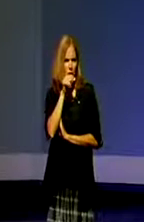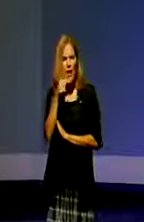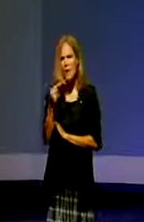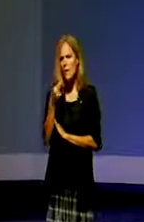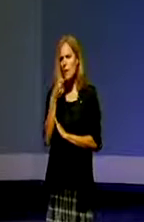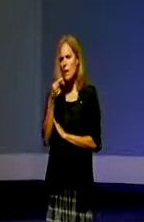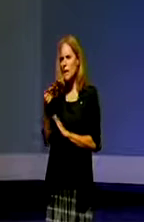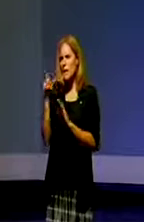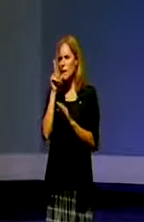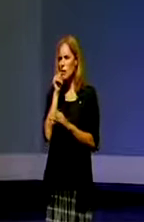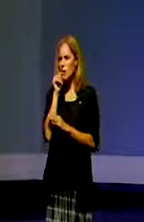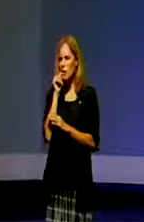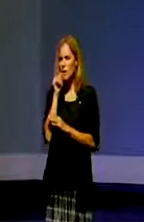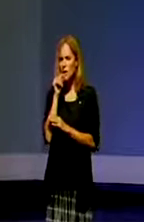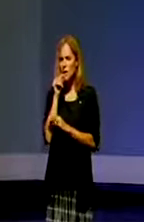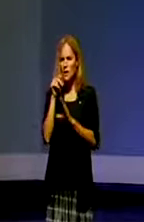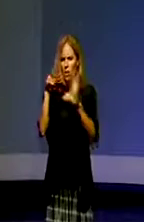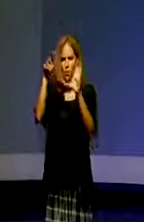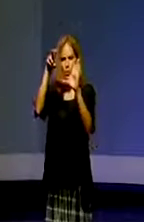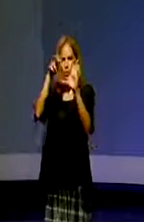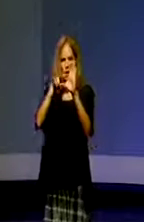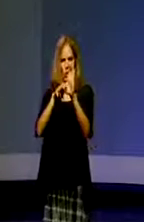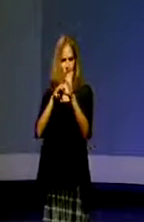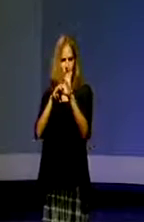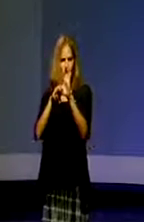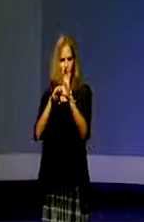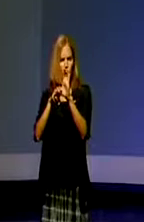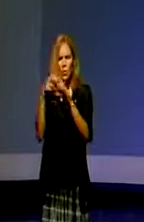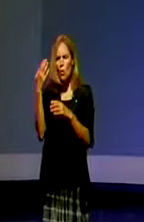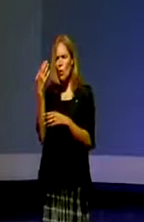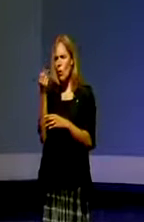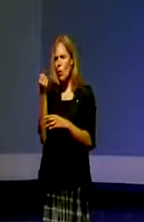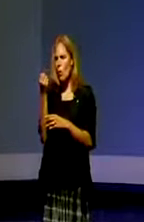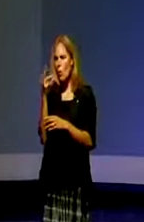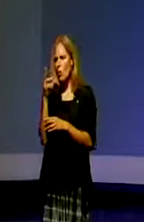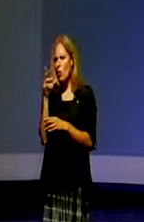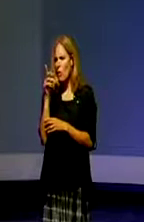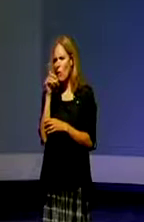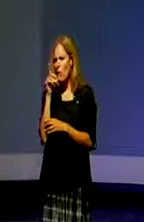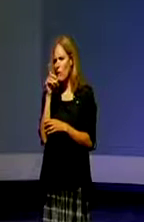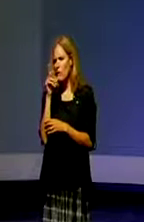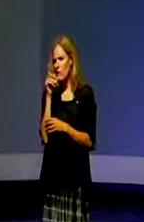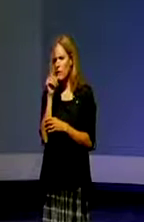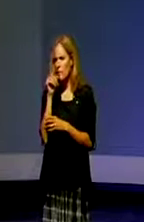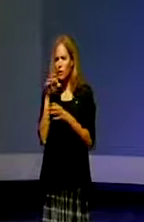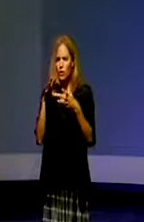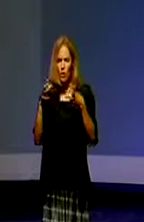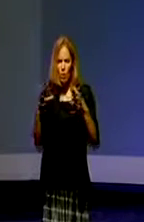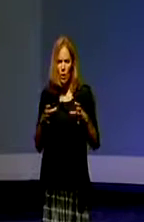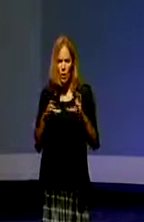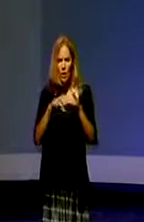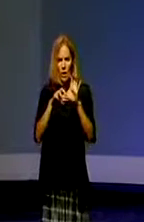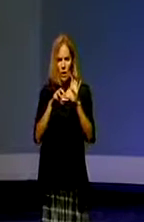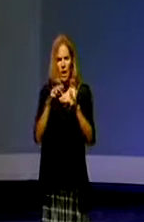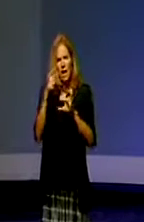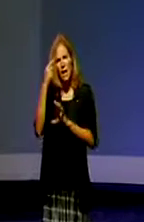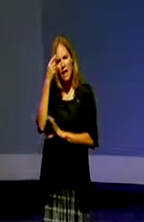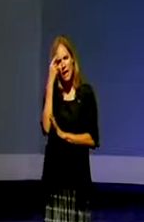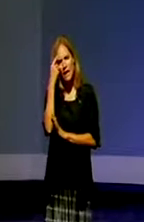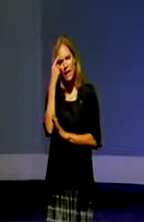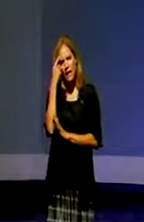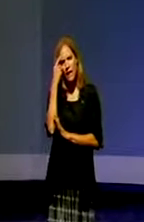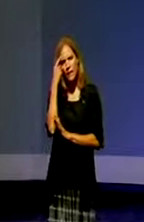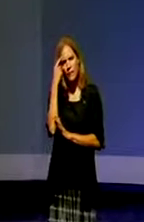of birds that roost in the mustard tree or the mustard shrub? And I think it's to give